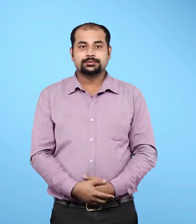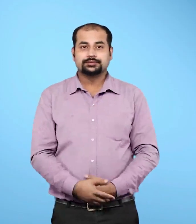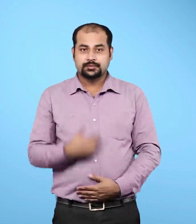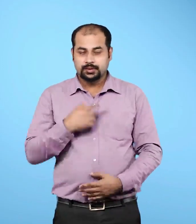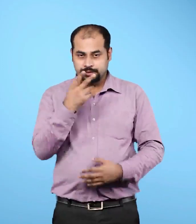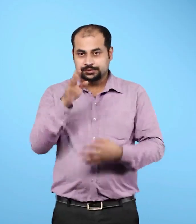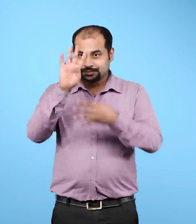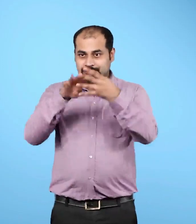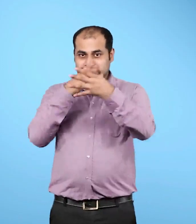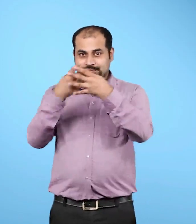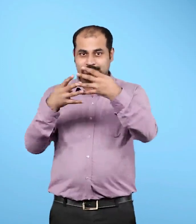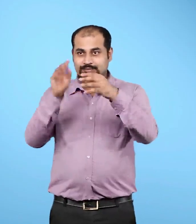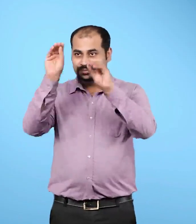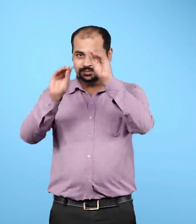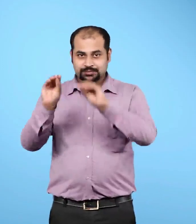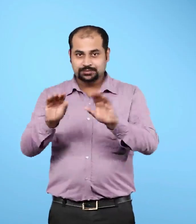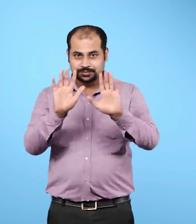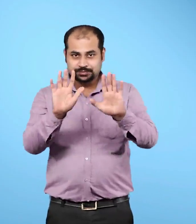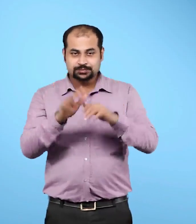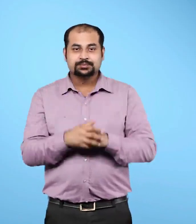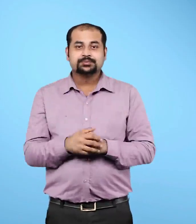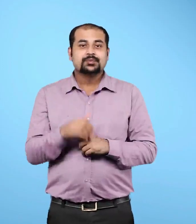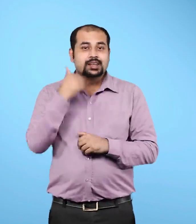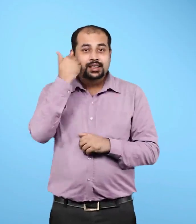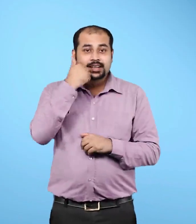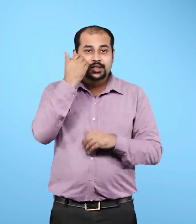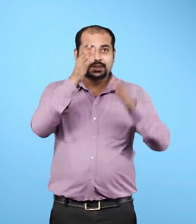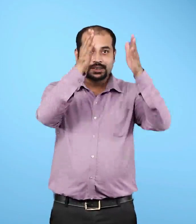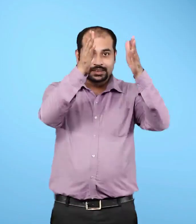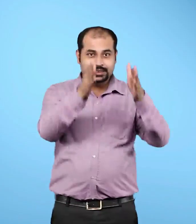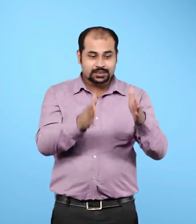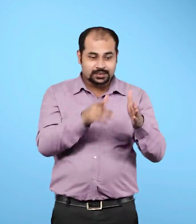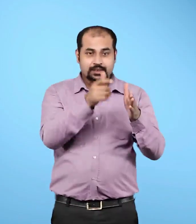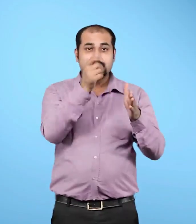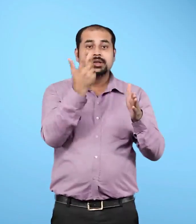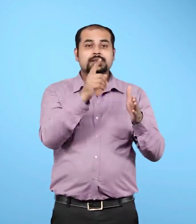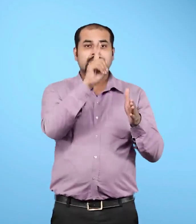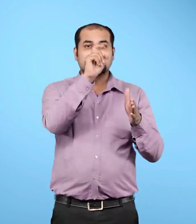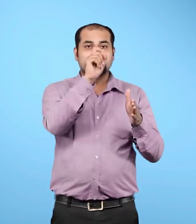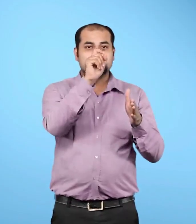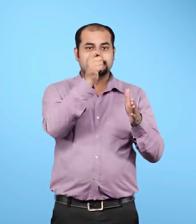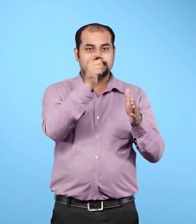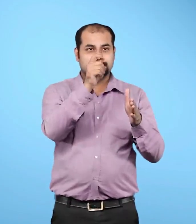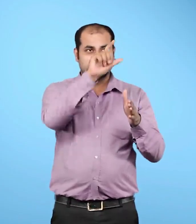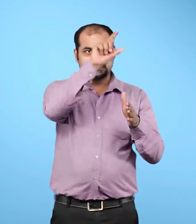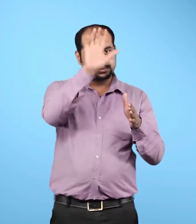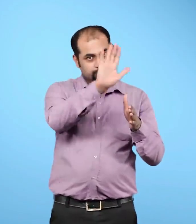There is a table with rupees 10 note column in yellow and rupee 1 coin column in